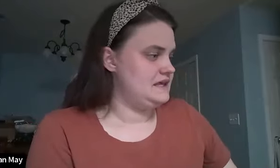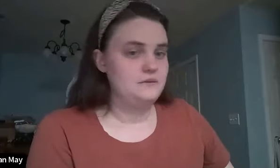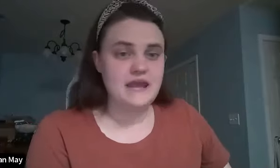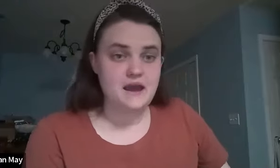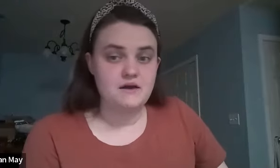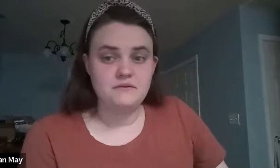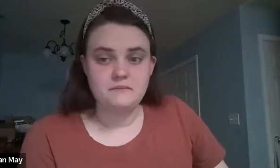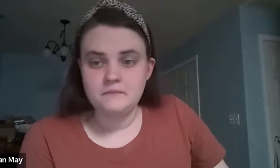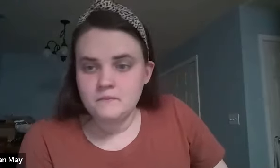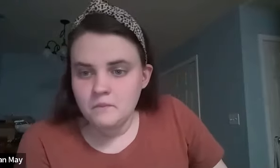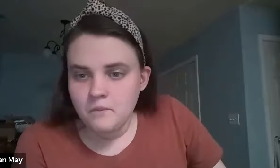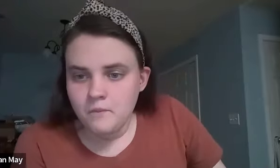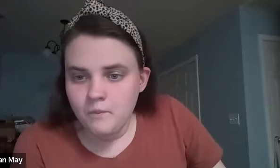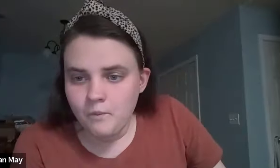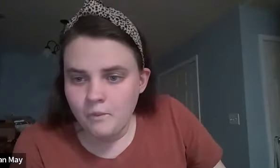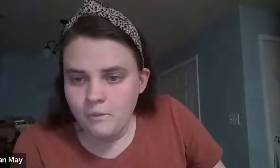Then we have,